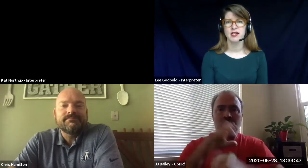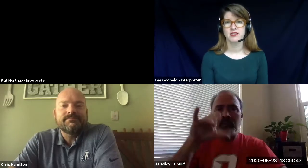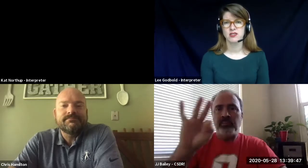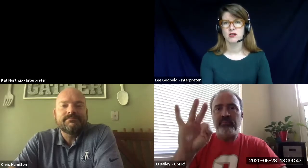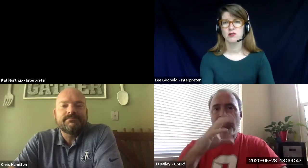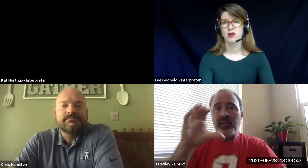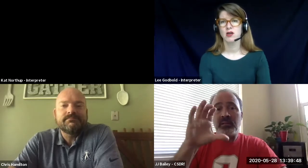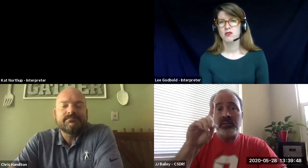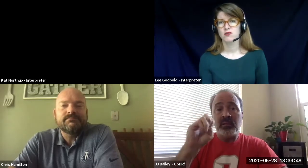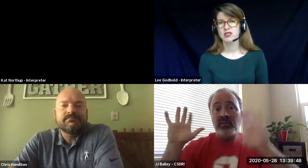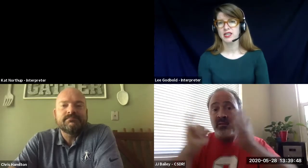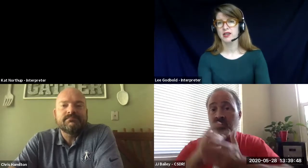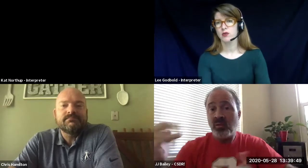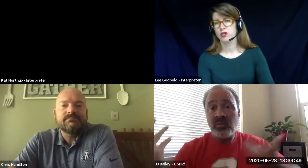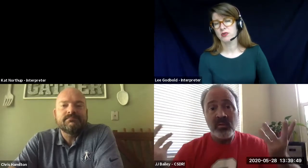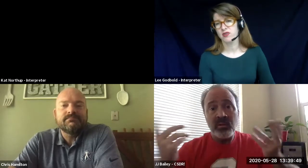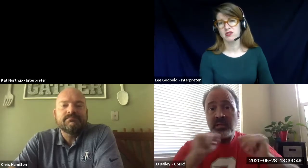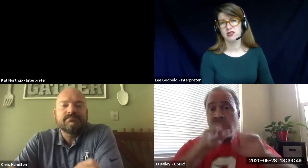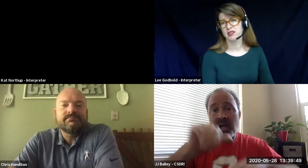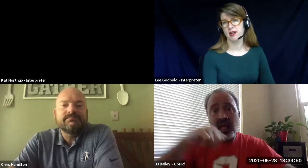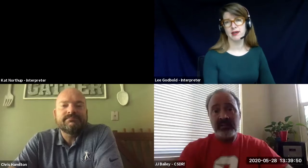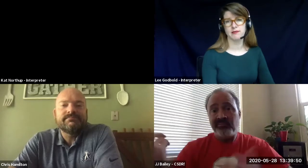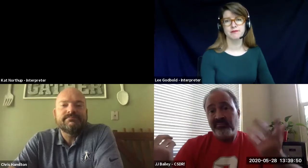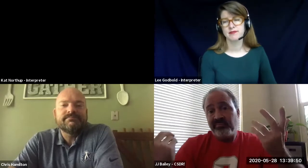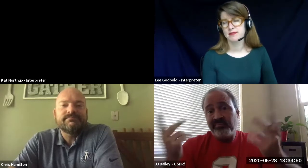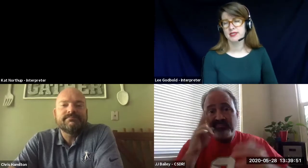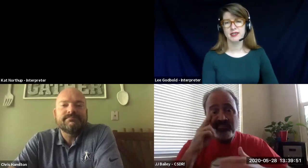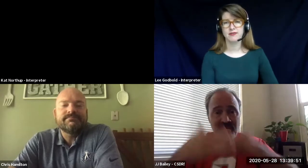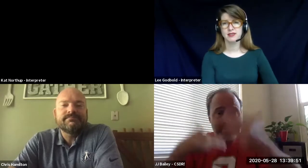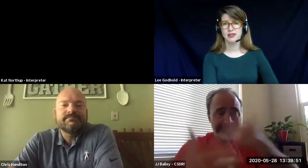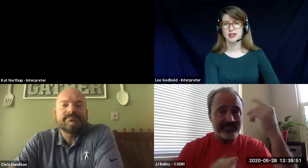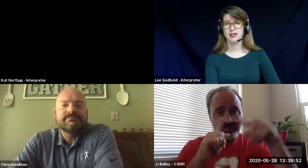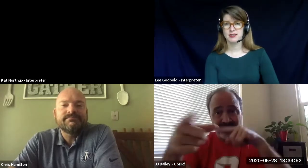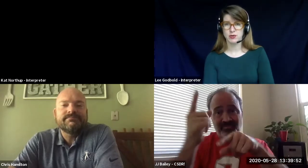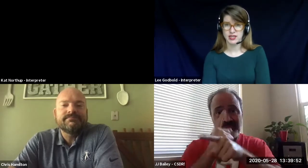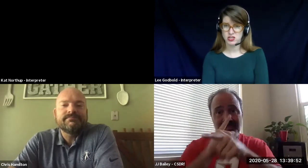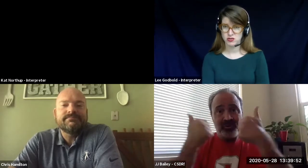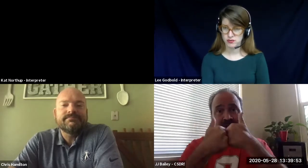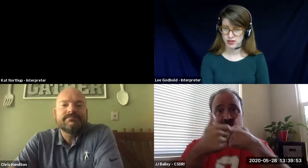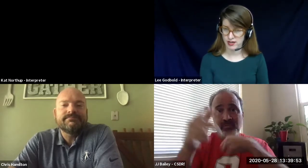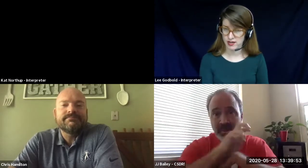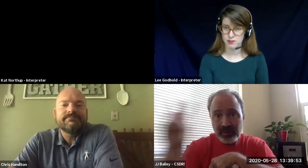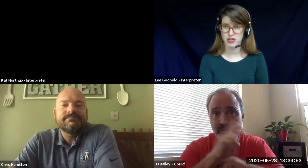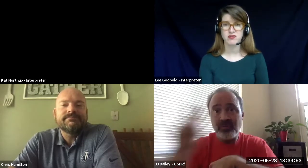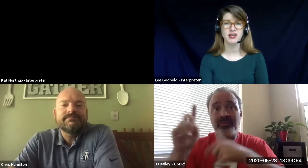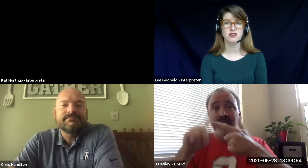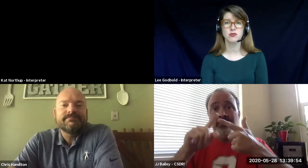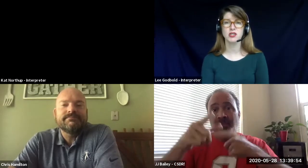And so really, we're going to be following CF and CDE, see what they do. But you're right, it's going to be a